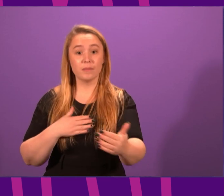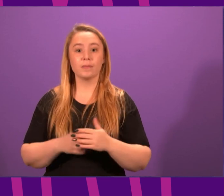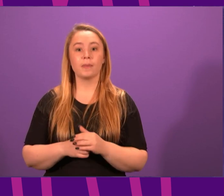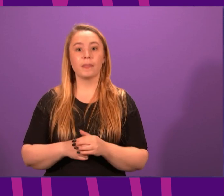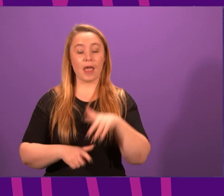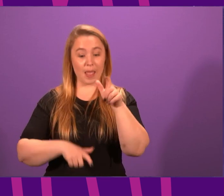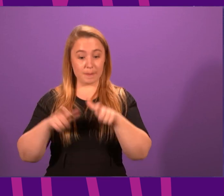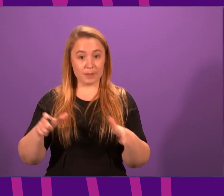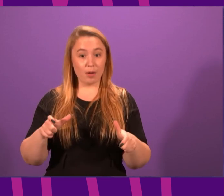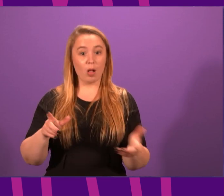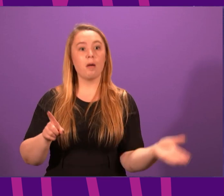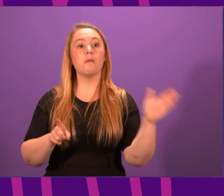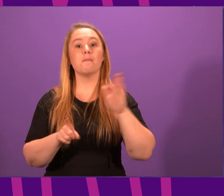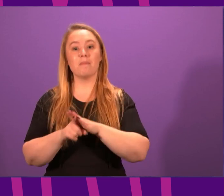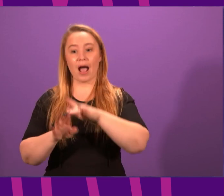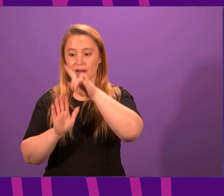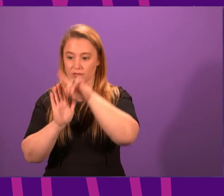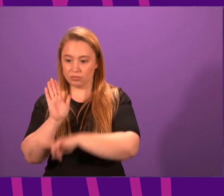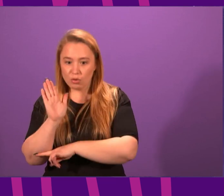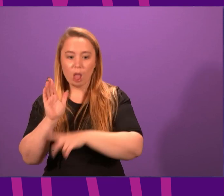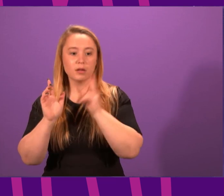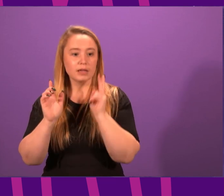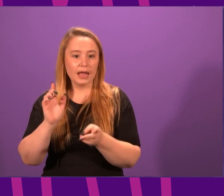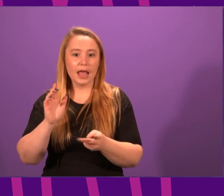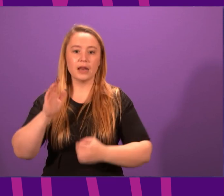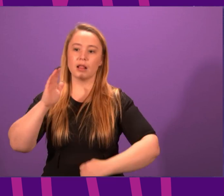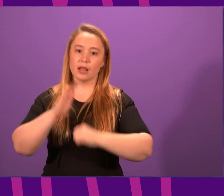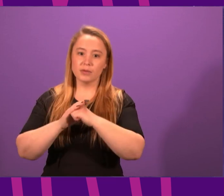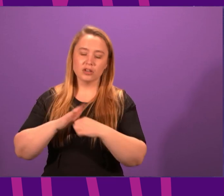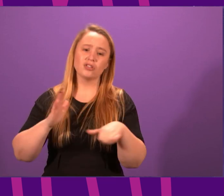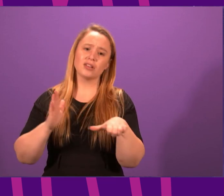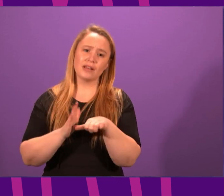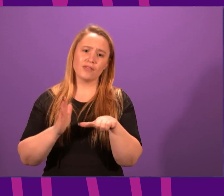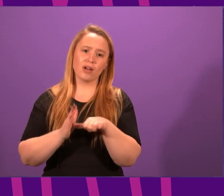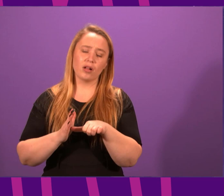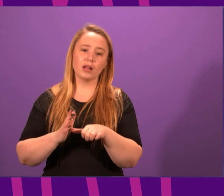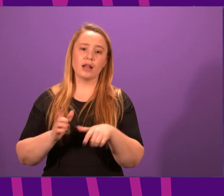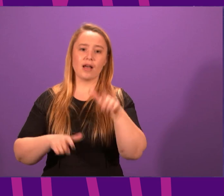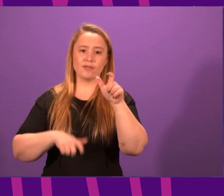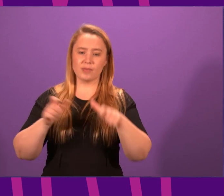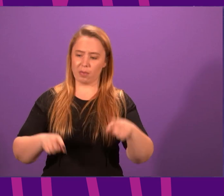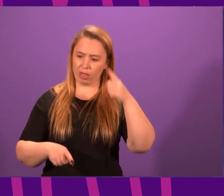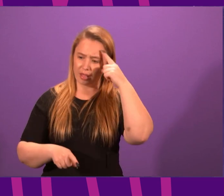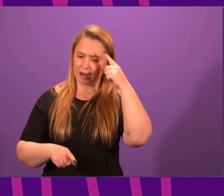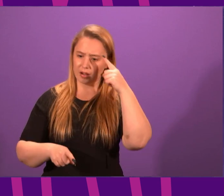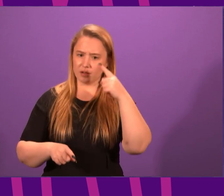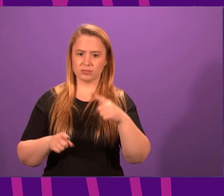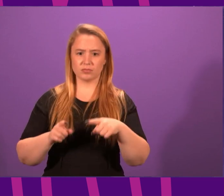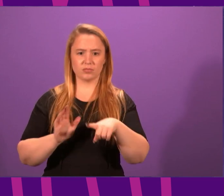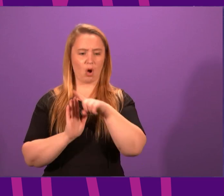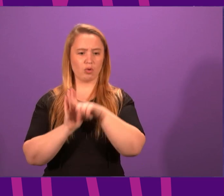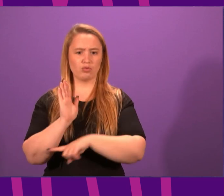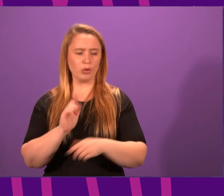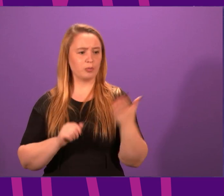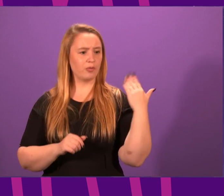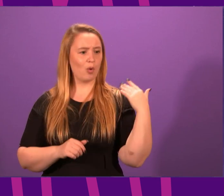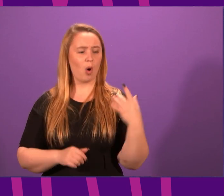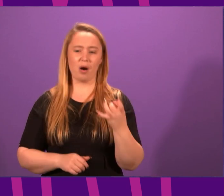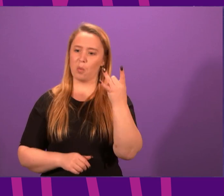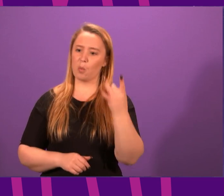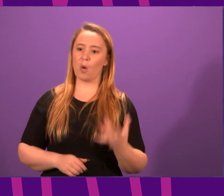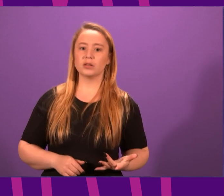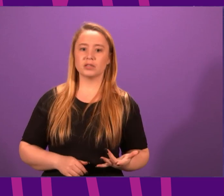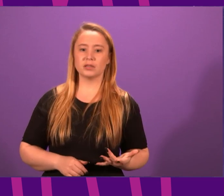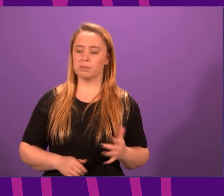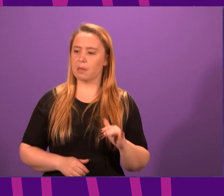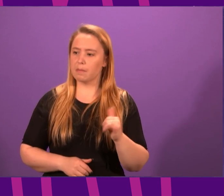into restrictions again is made much, much more difficult if people think that those restrictions happened before were not just a one-off exercise, but